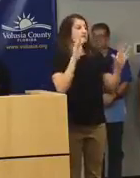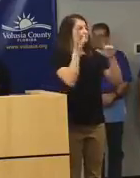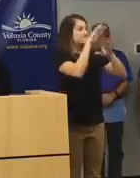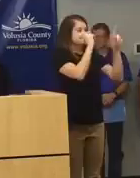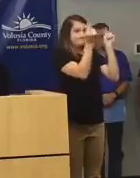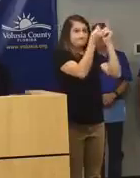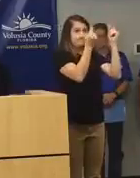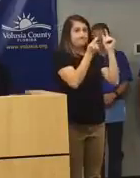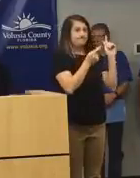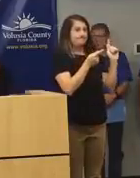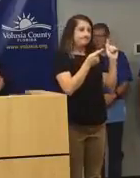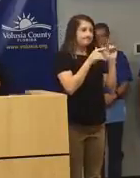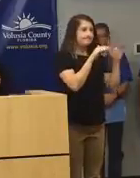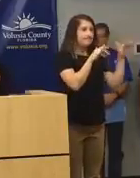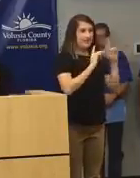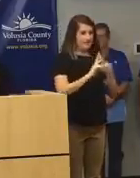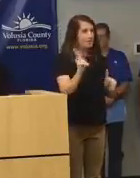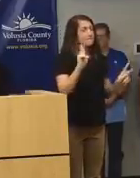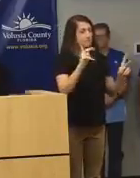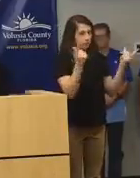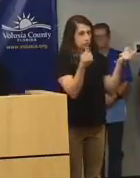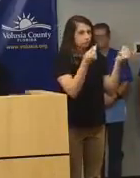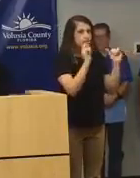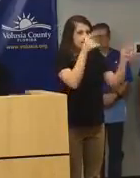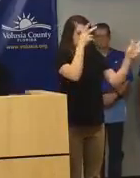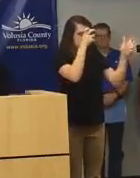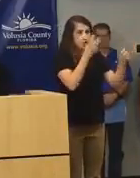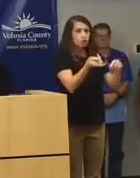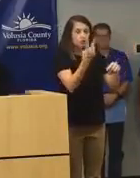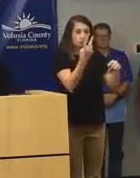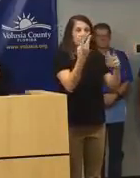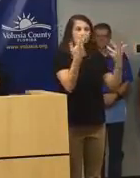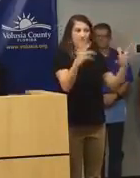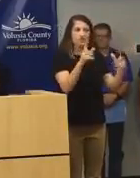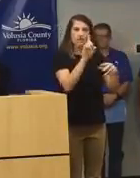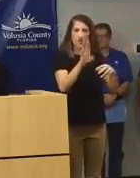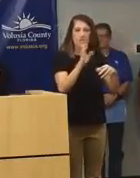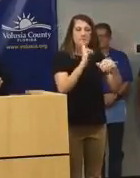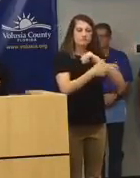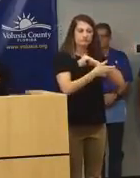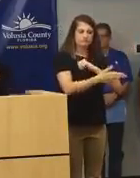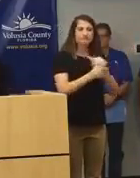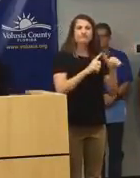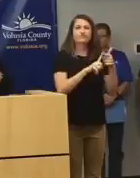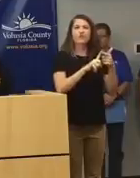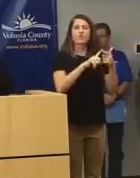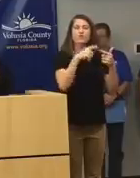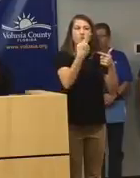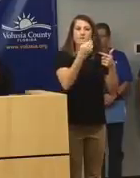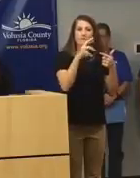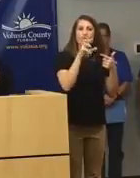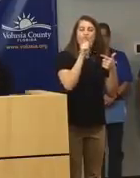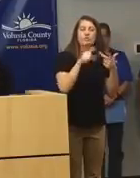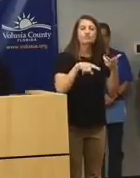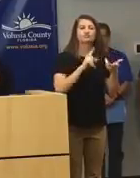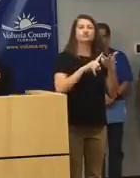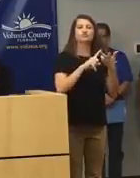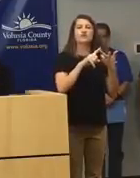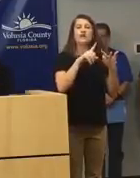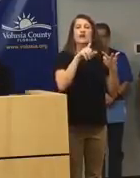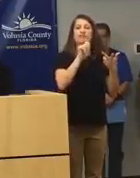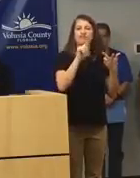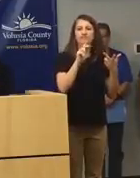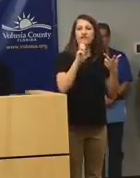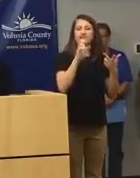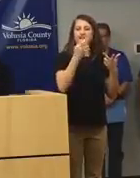there and you know, there are people out there. You know, there's been 2 burglaries in Daytona Beach, 1 in Lake Helen, 1 in Port Orange, and 1 in Wilbur by the Sea,